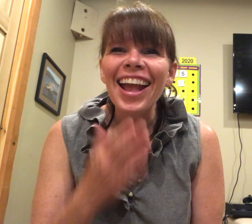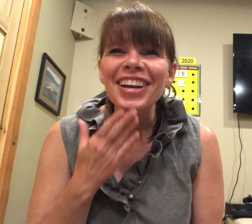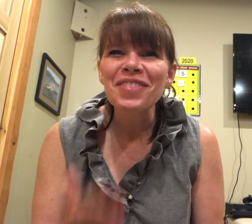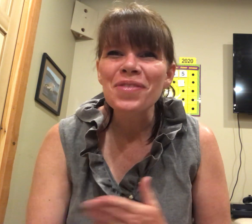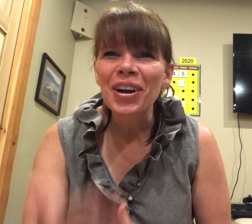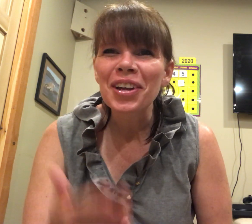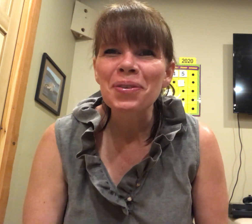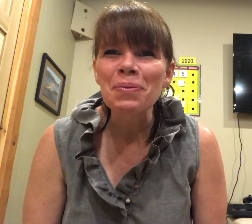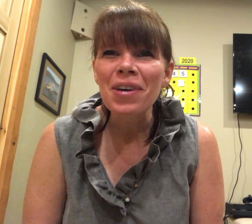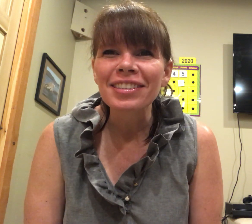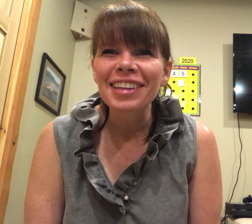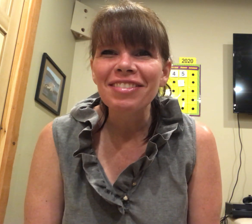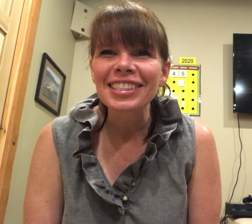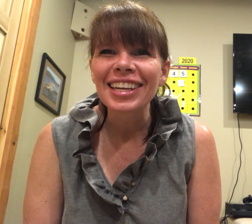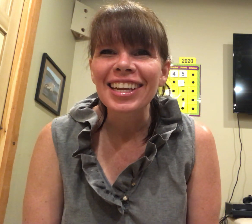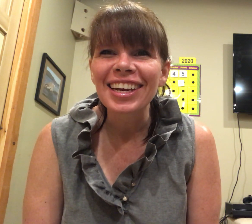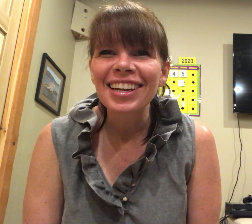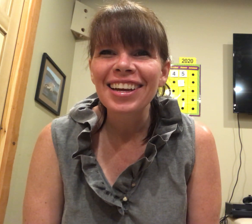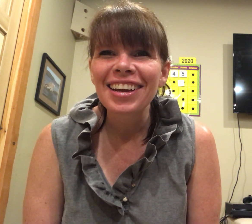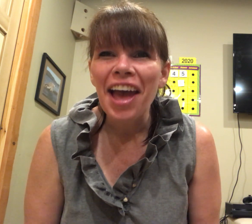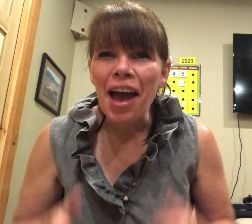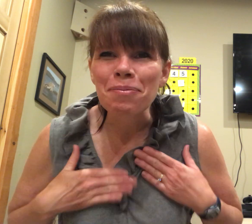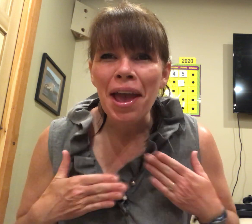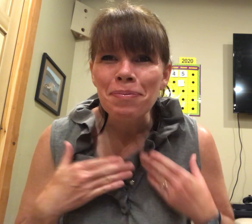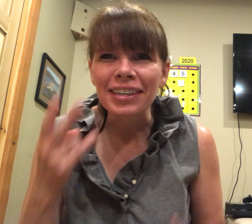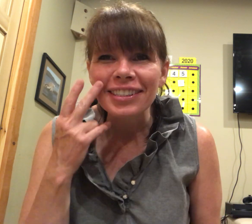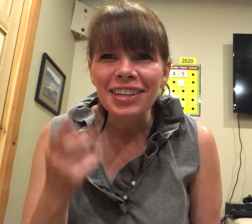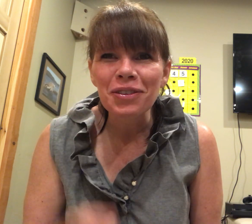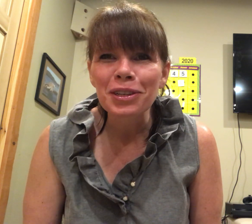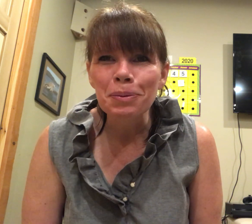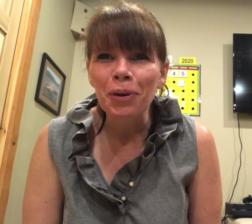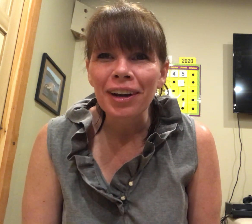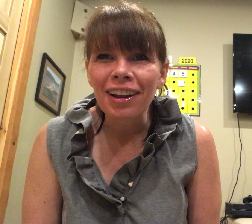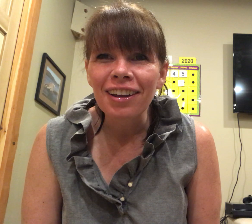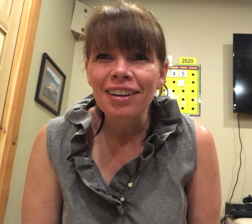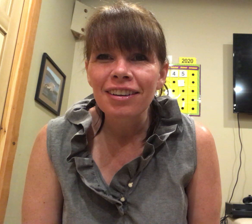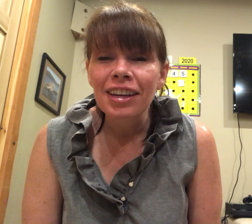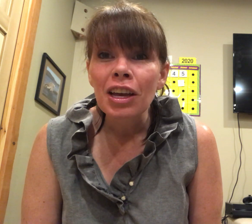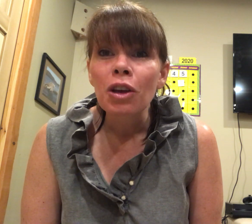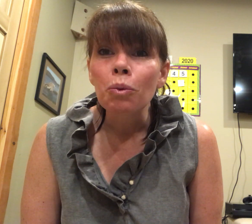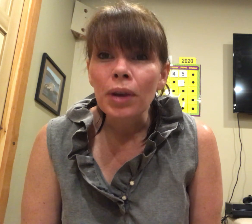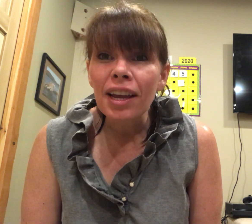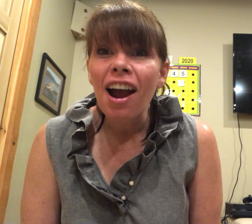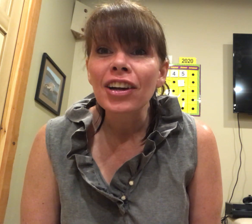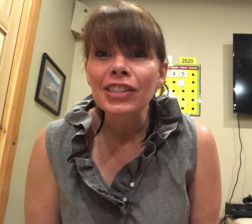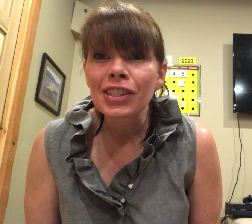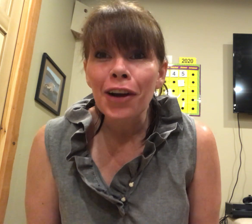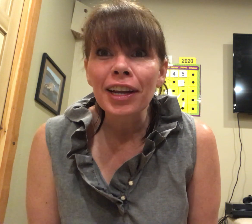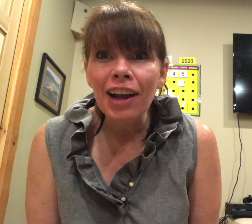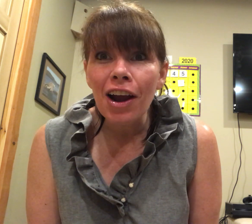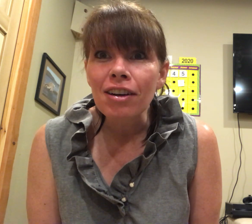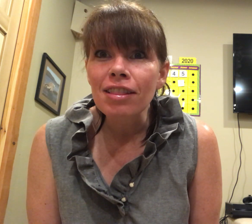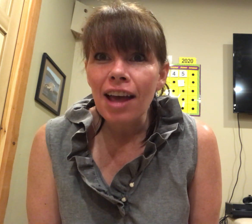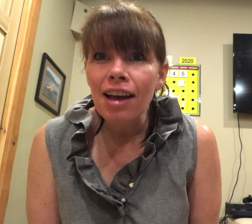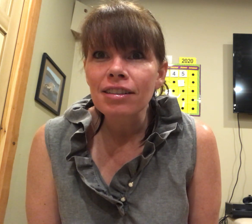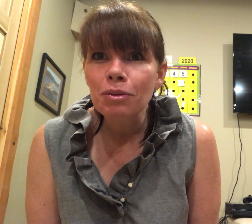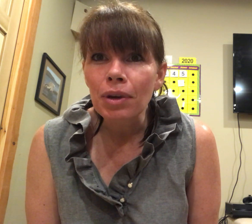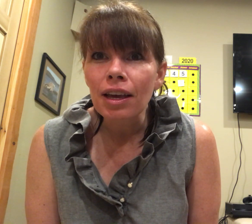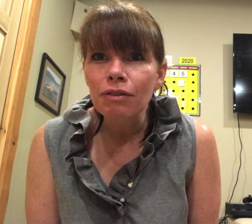Hey, good morning, room 117. I'm happy to see you this morning. We are starting our last week of